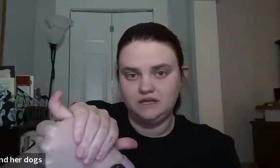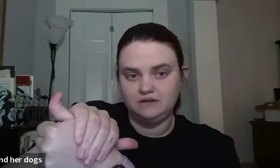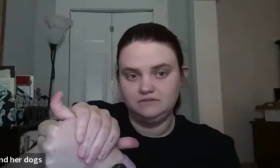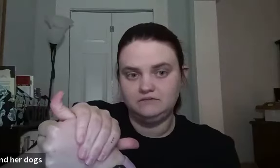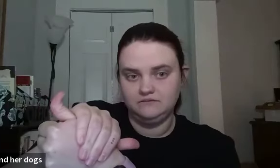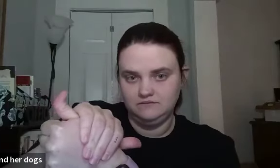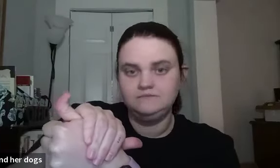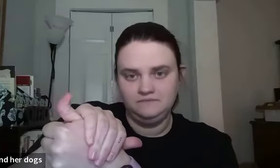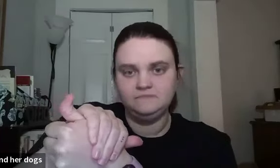hand.